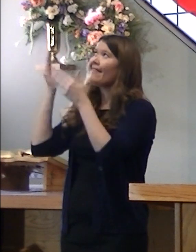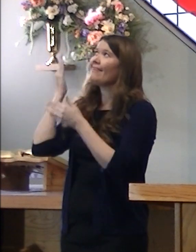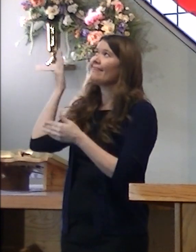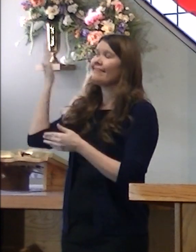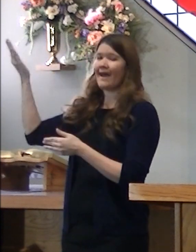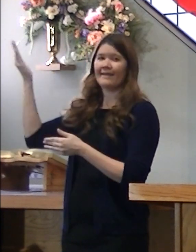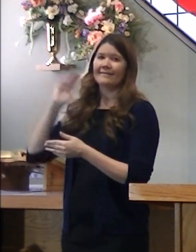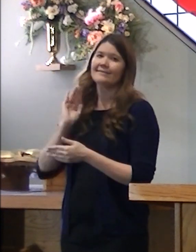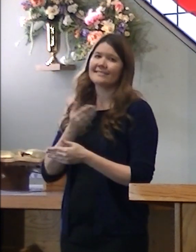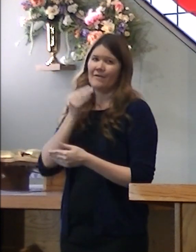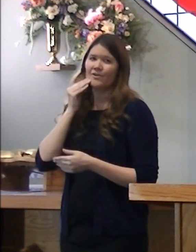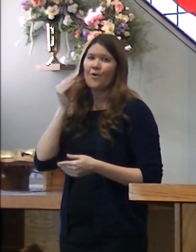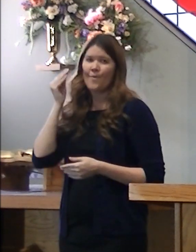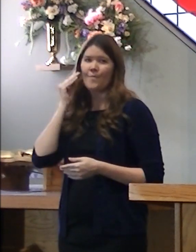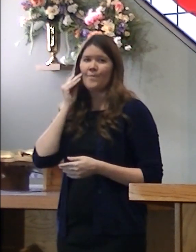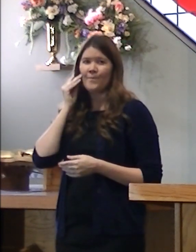home.